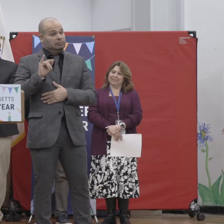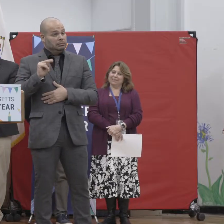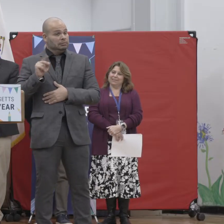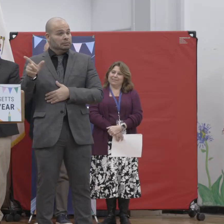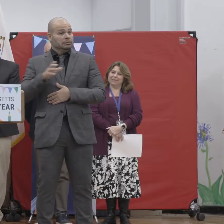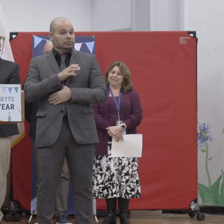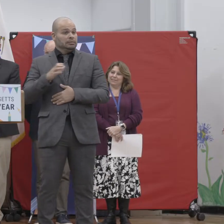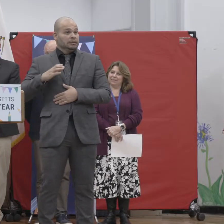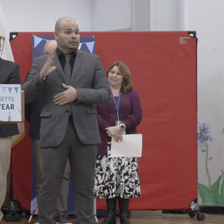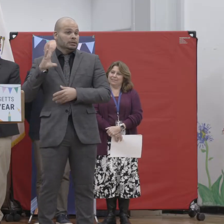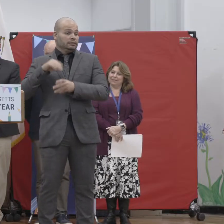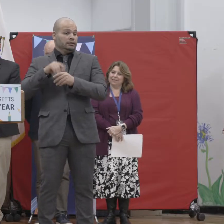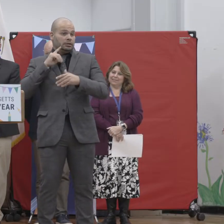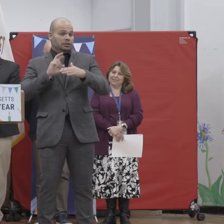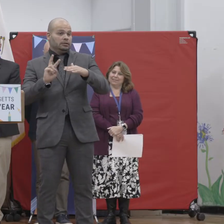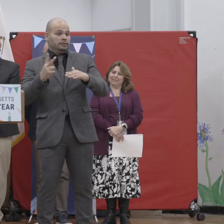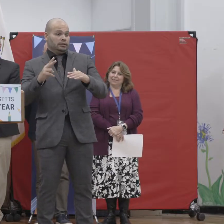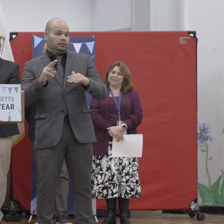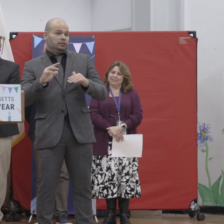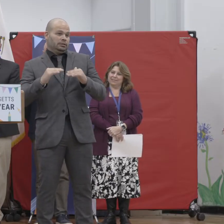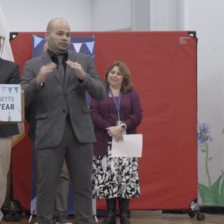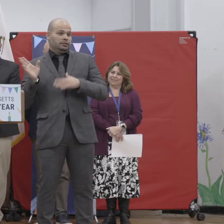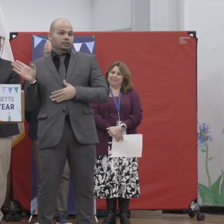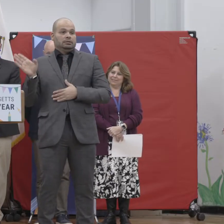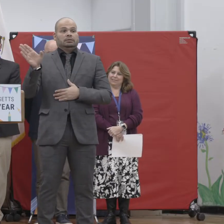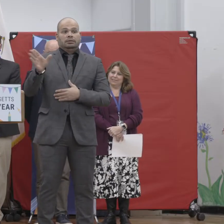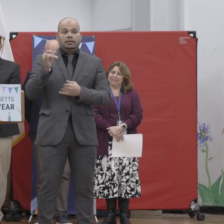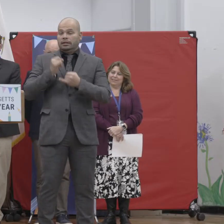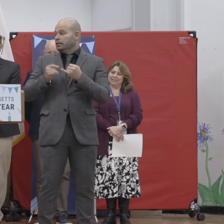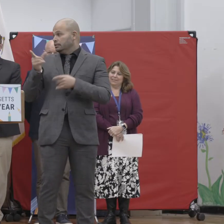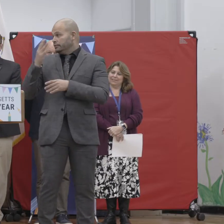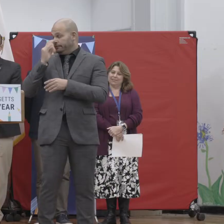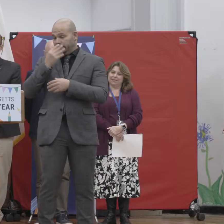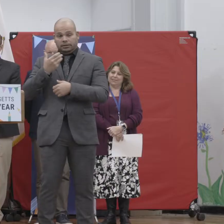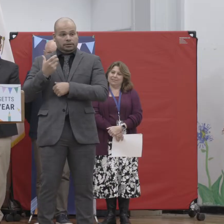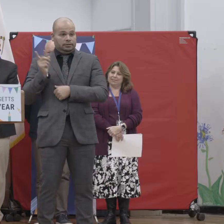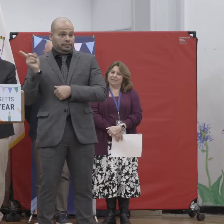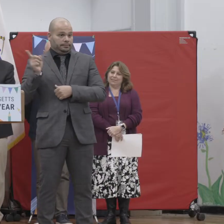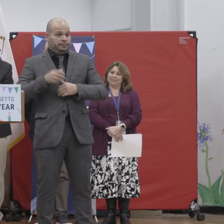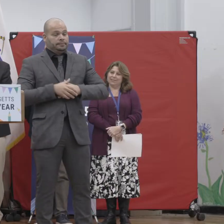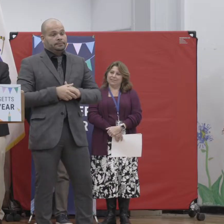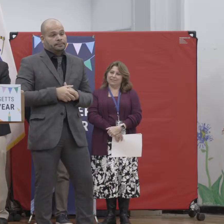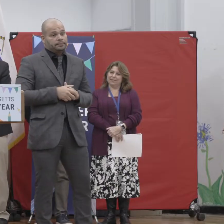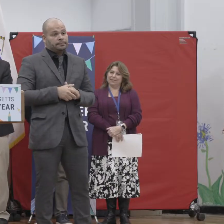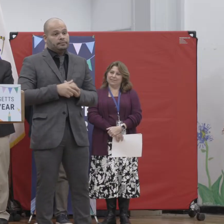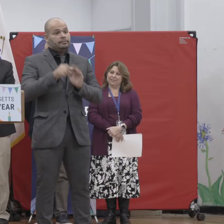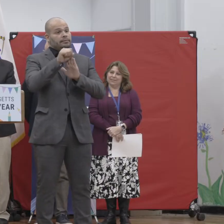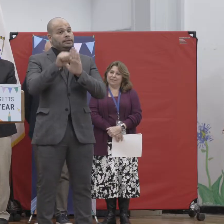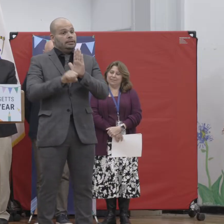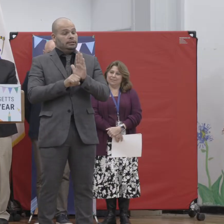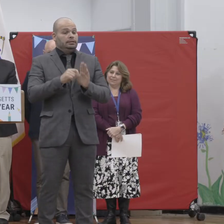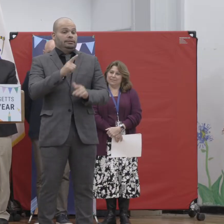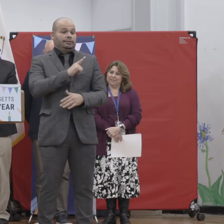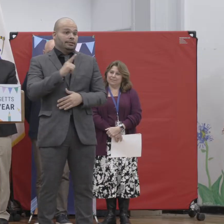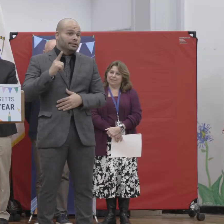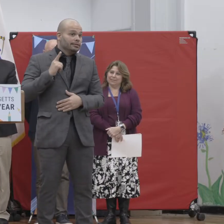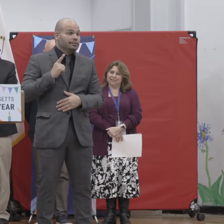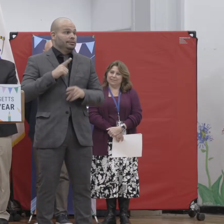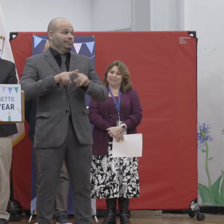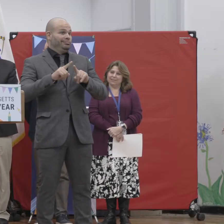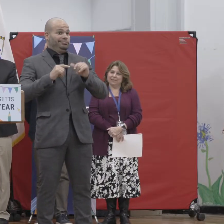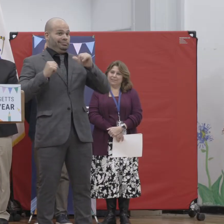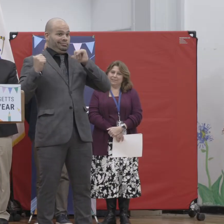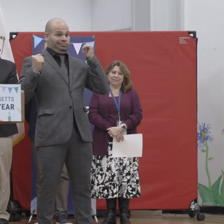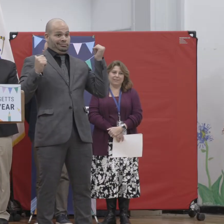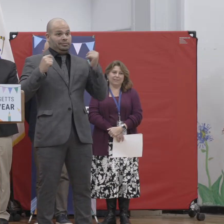Education, Russ Johnston. State legislators are here as well. I just want to acknowledge our Education Chair, Senator